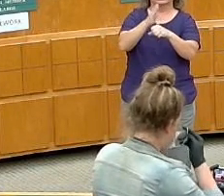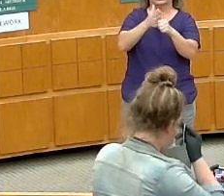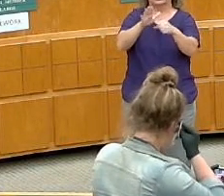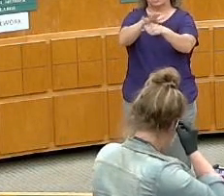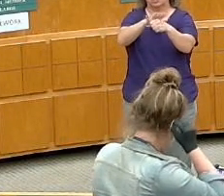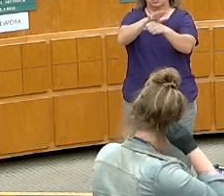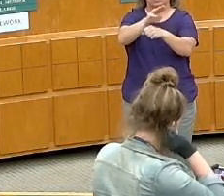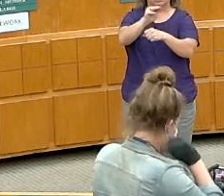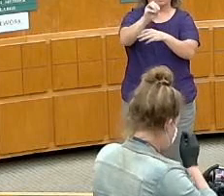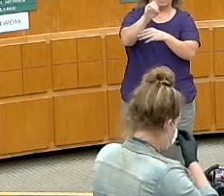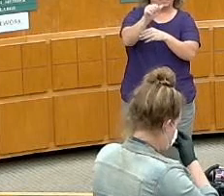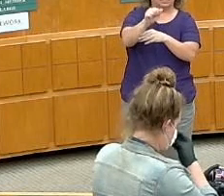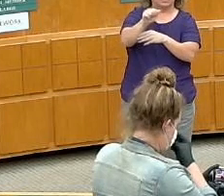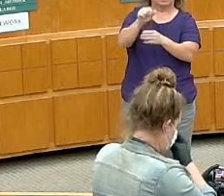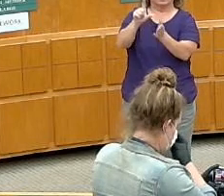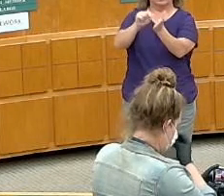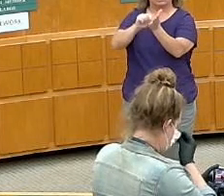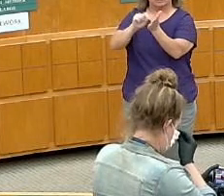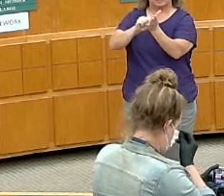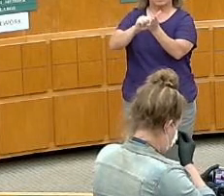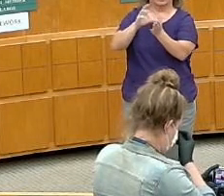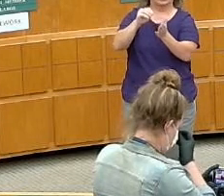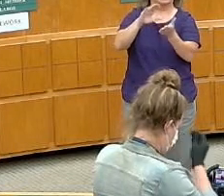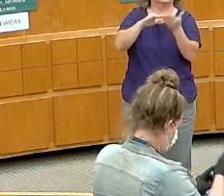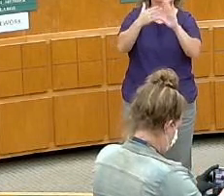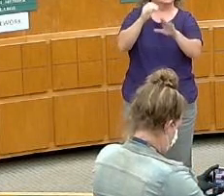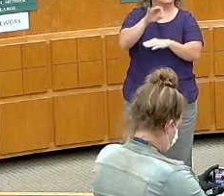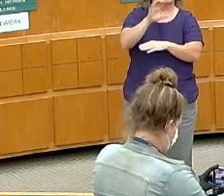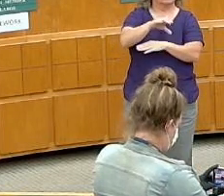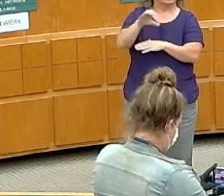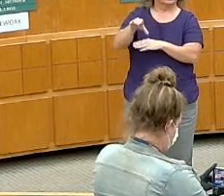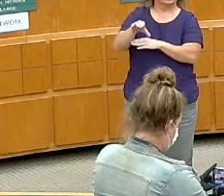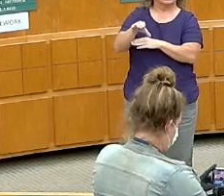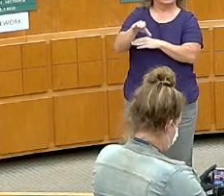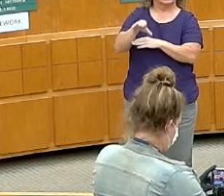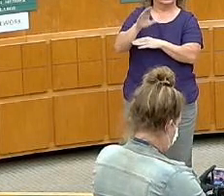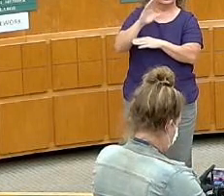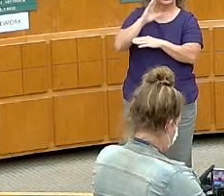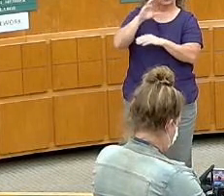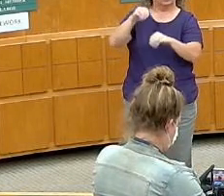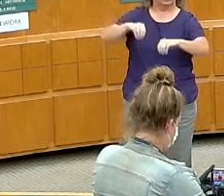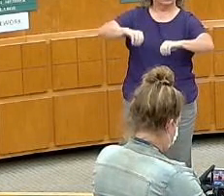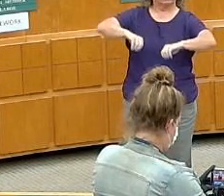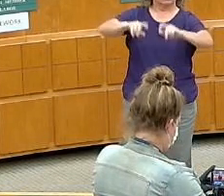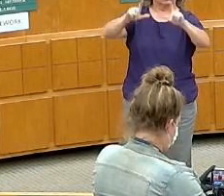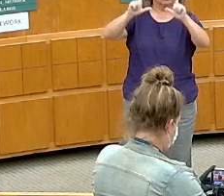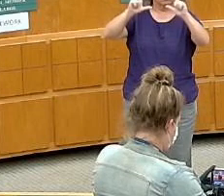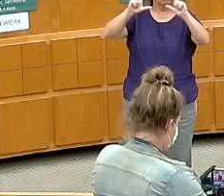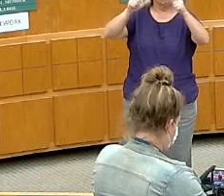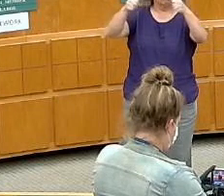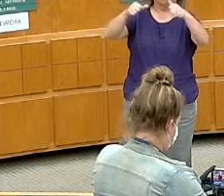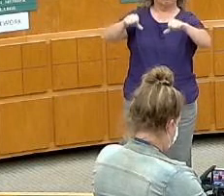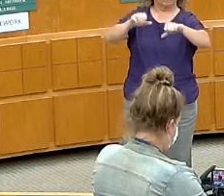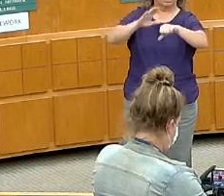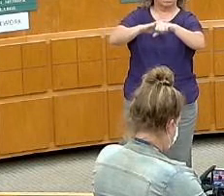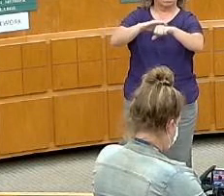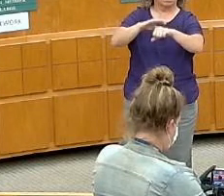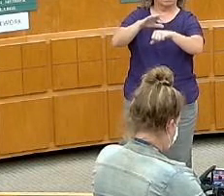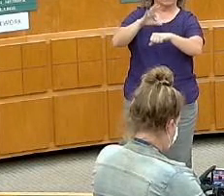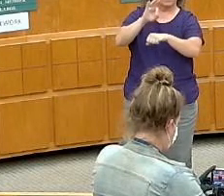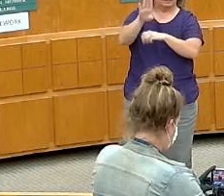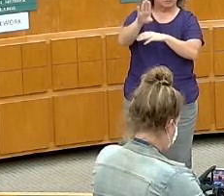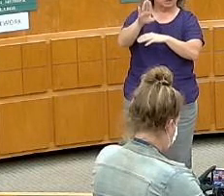by our local newspaper, and the City of Corpus Christi posts them live on Facebook. And we do these to